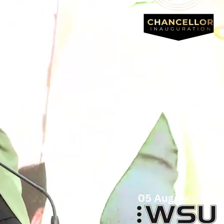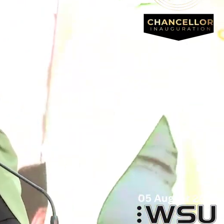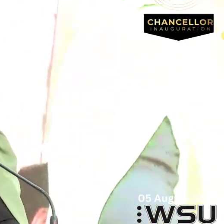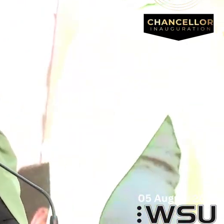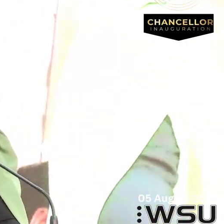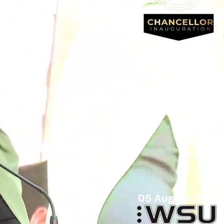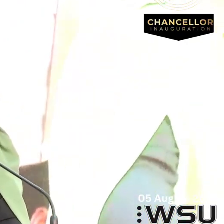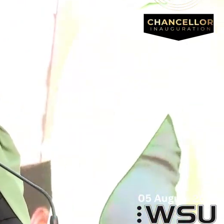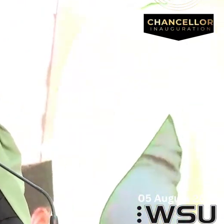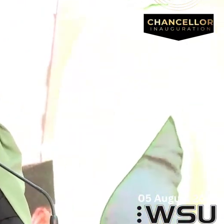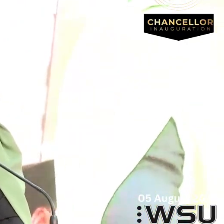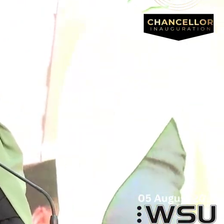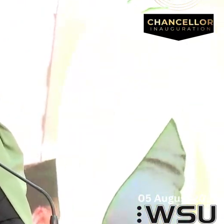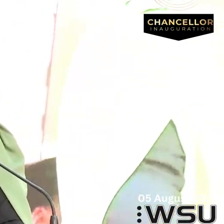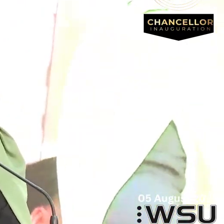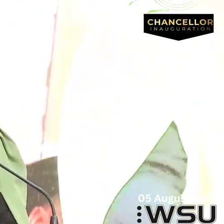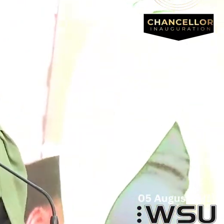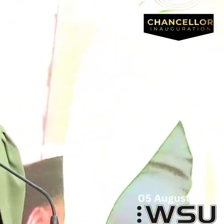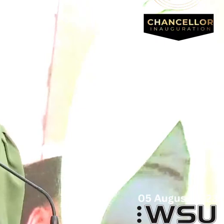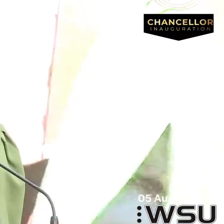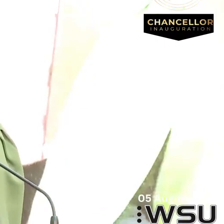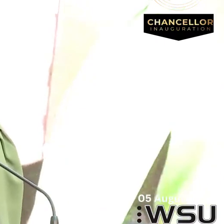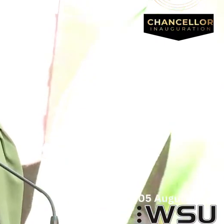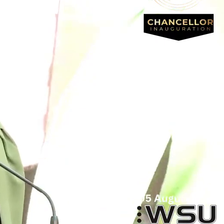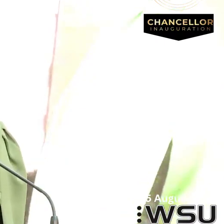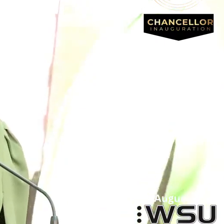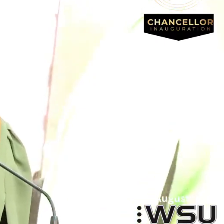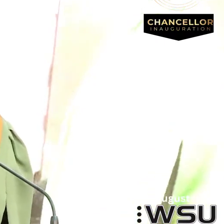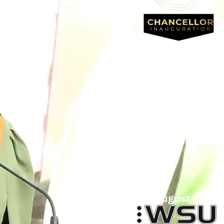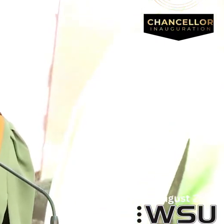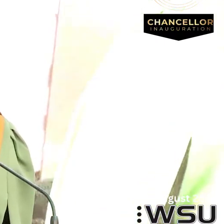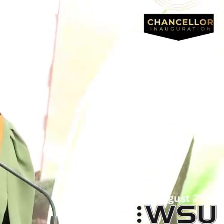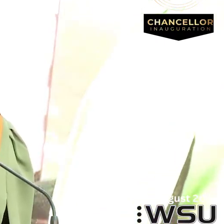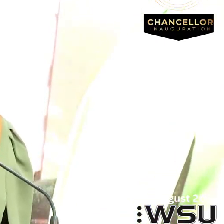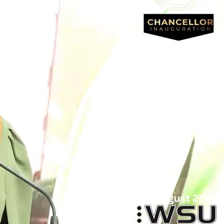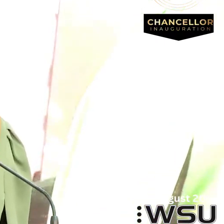ioyile sizawunivimba ke futhi